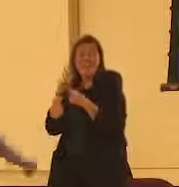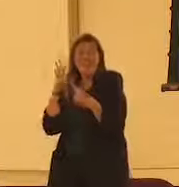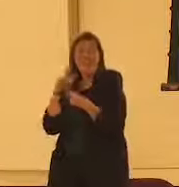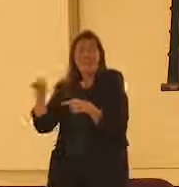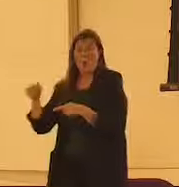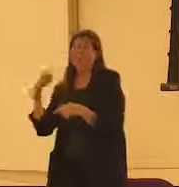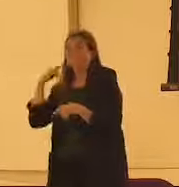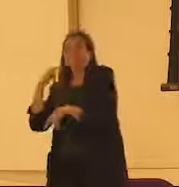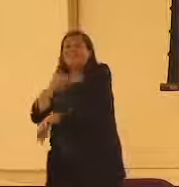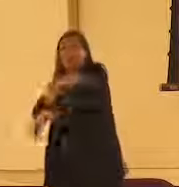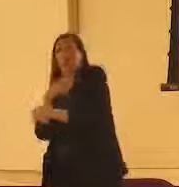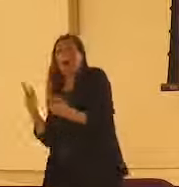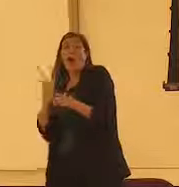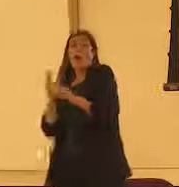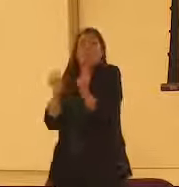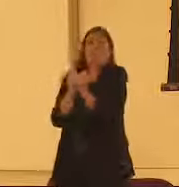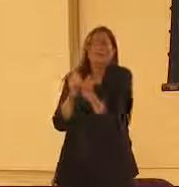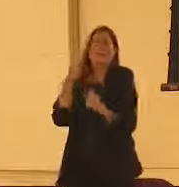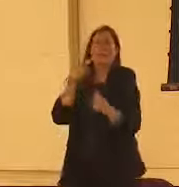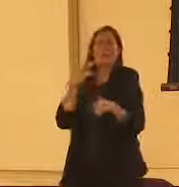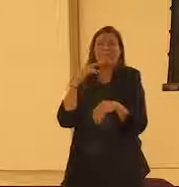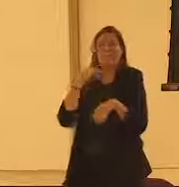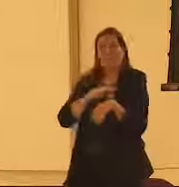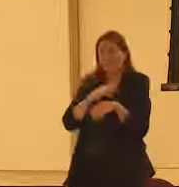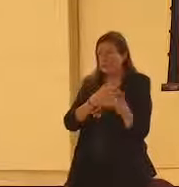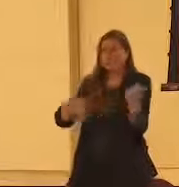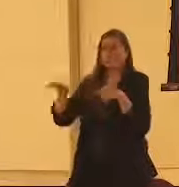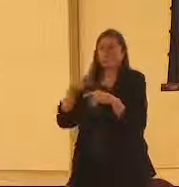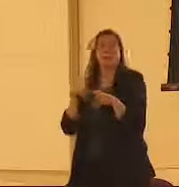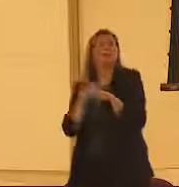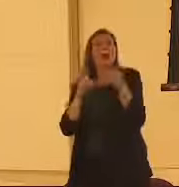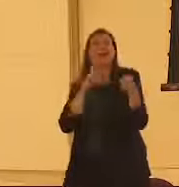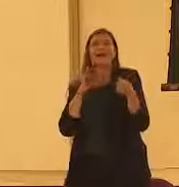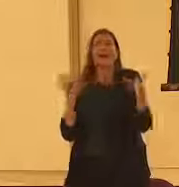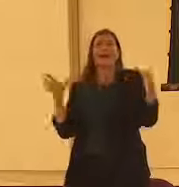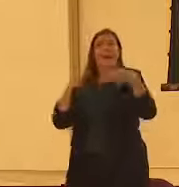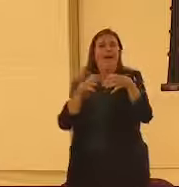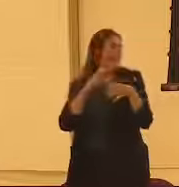Jim was saying about hearing staff in cochlear implant teams, my deaf